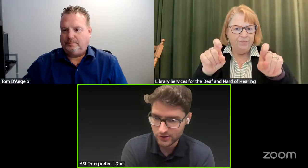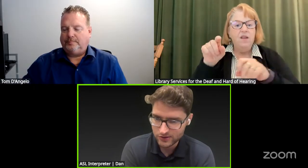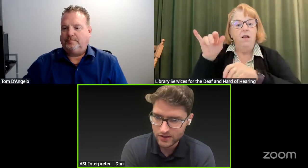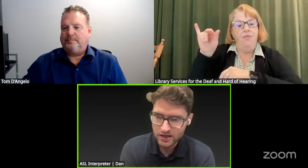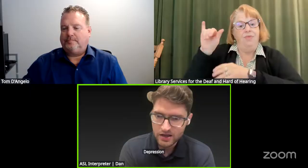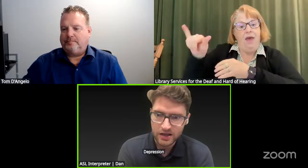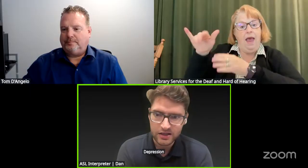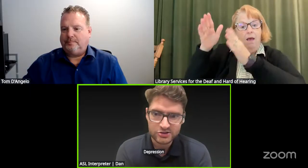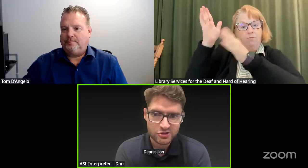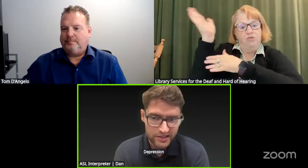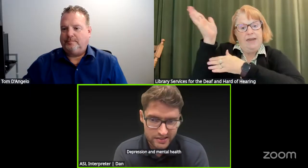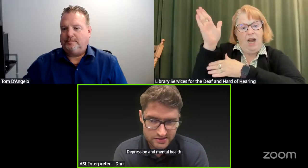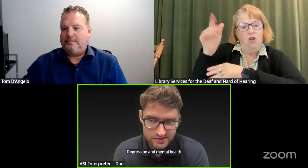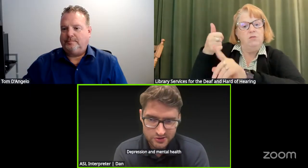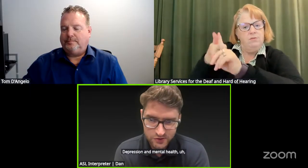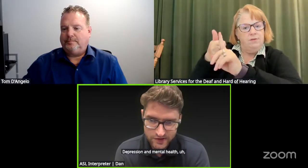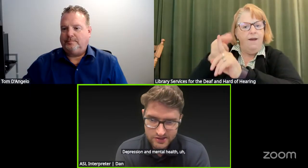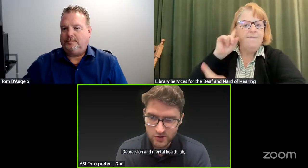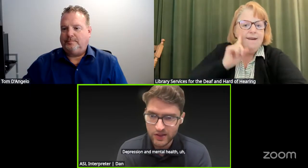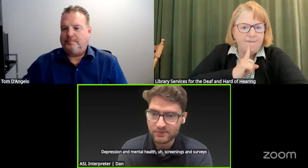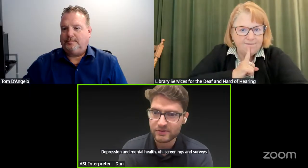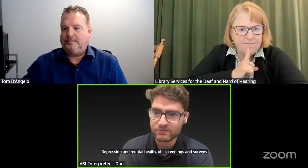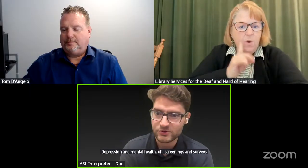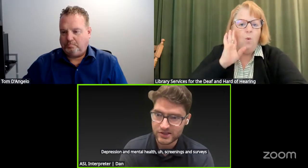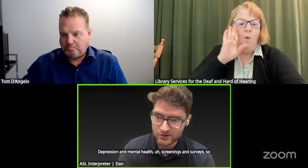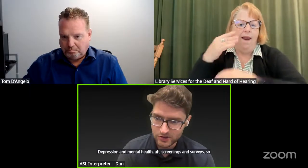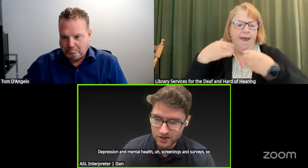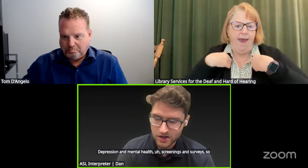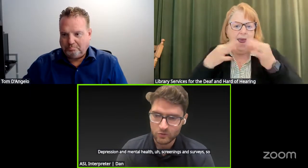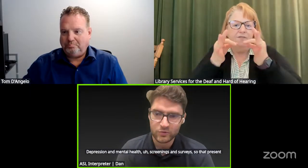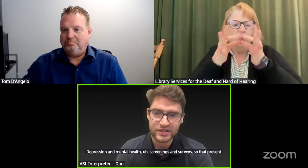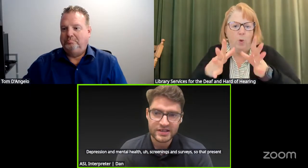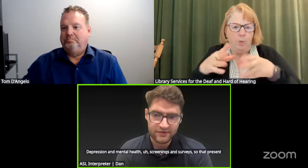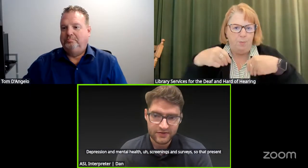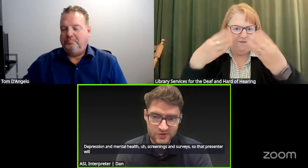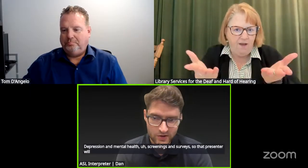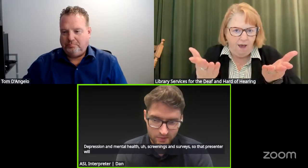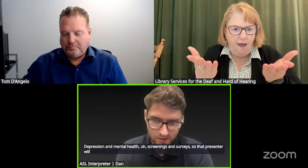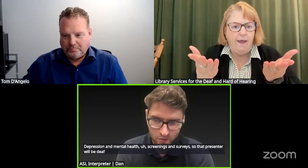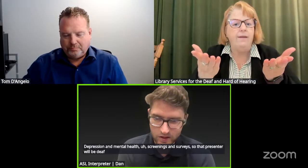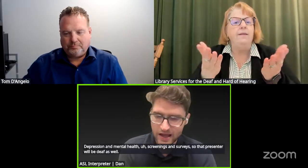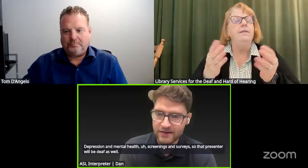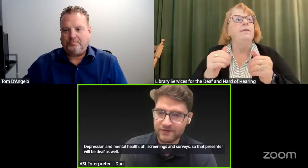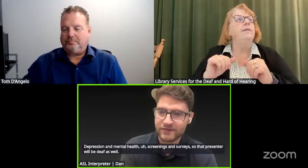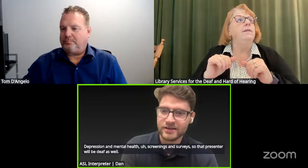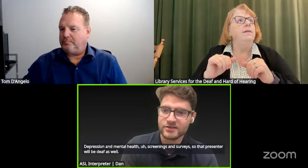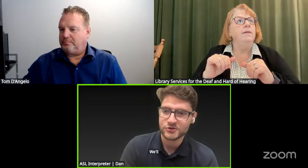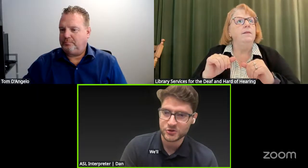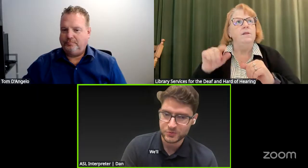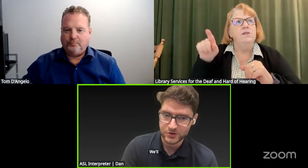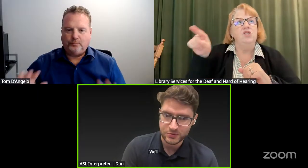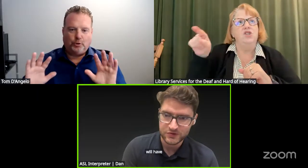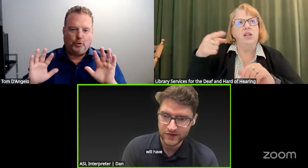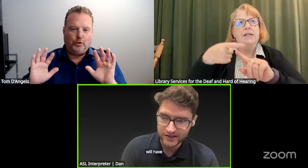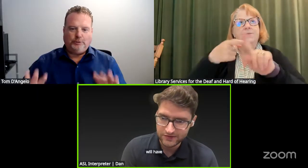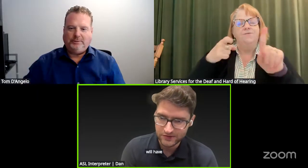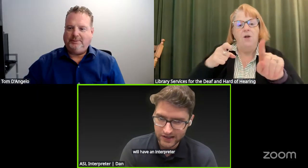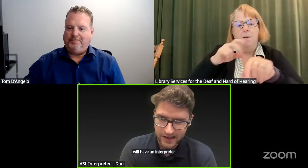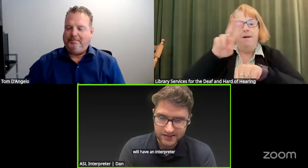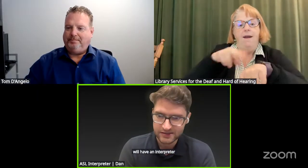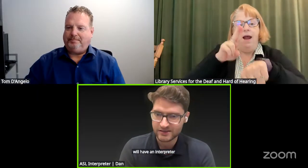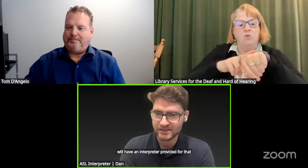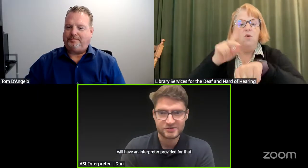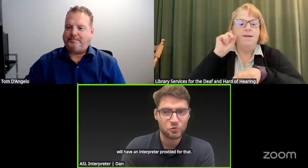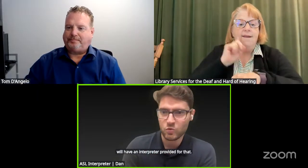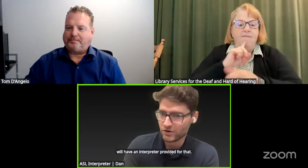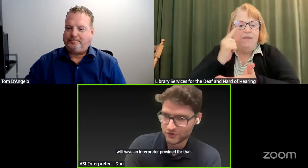Depression and mental health screenings and surveys. So that presenter will be deaf as well. We'll have an interpreter provided for